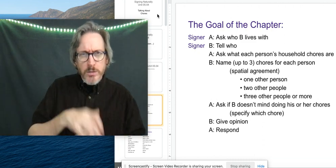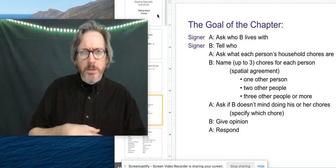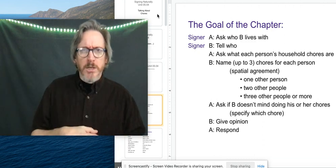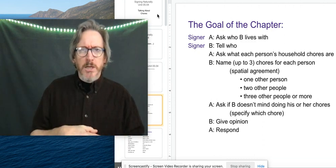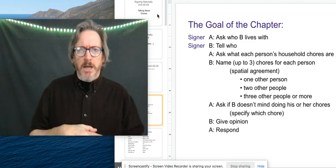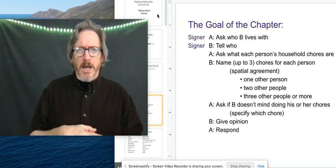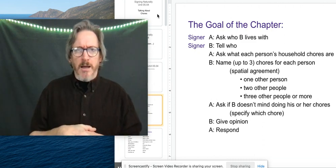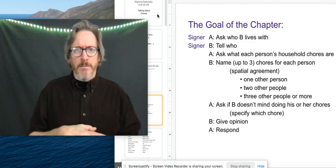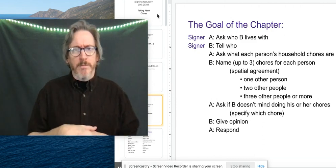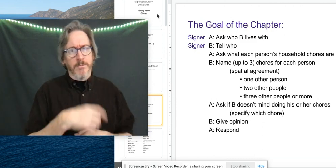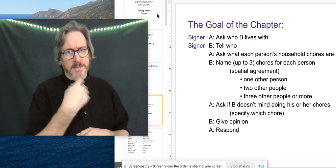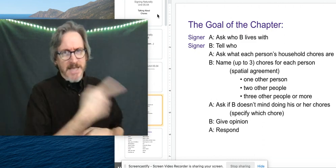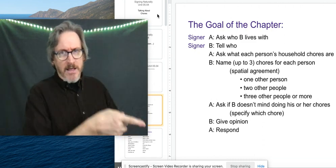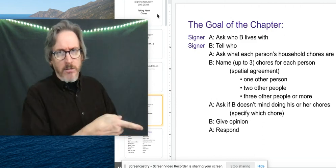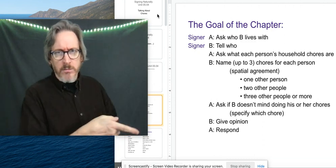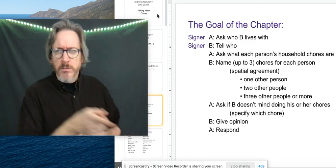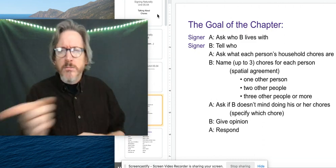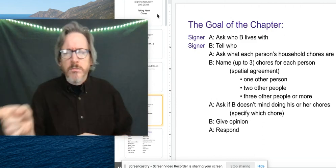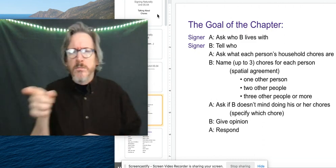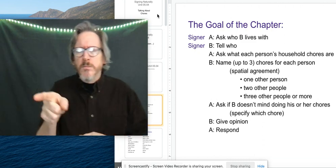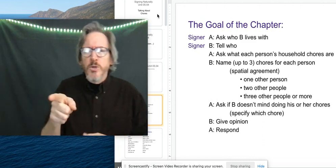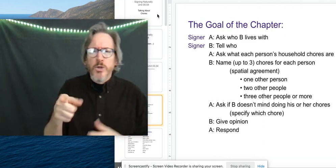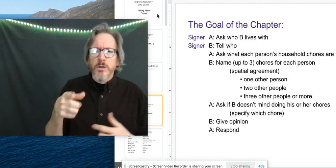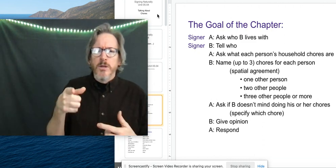who? Tell.